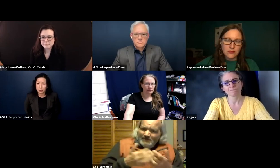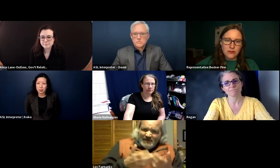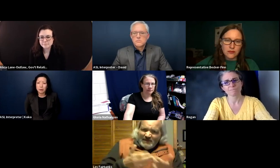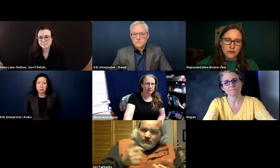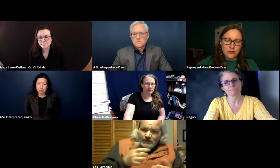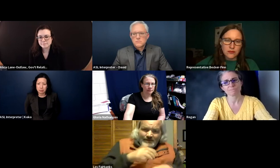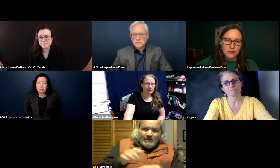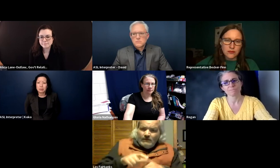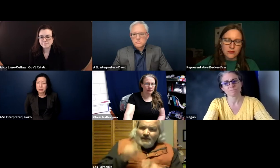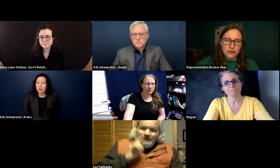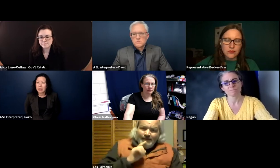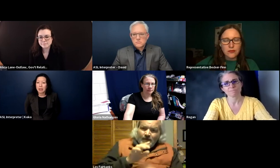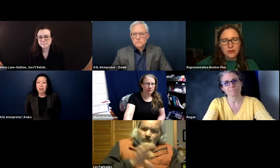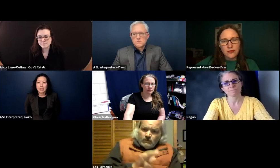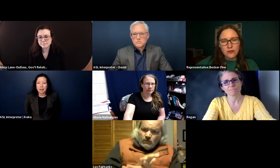ratio.